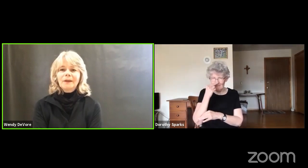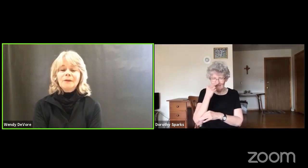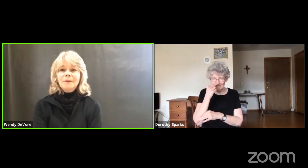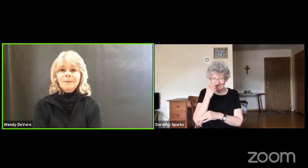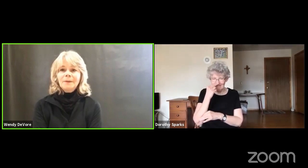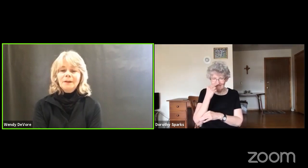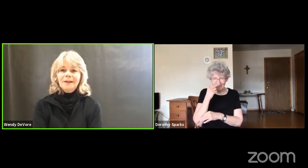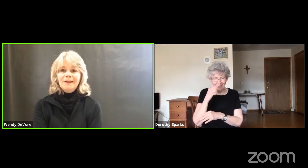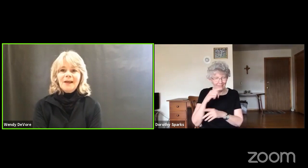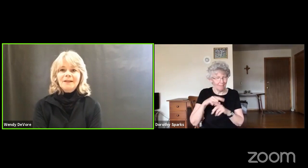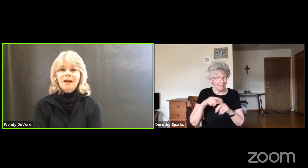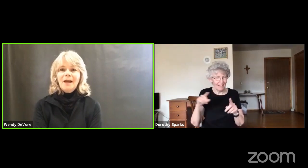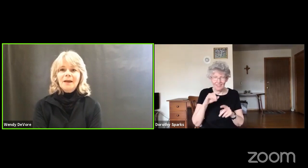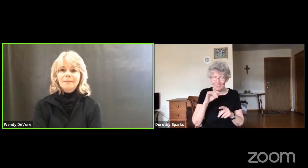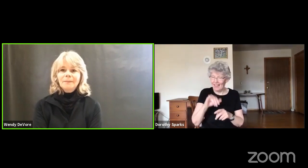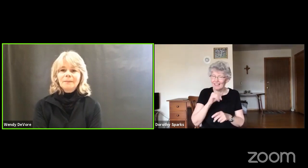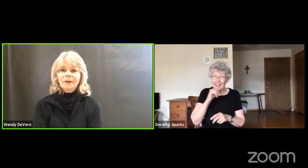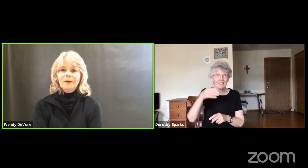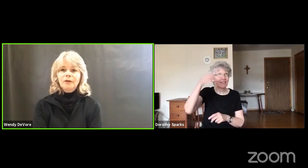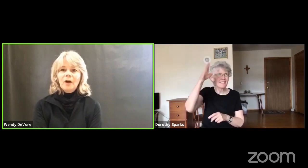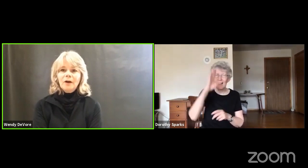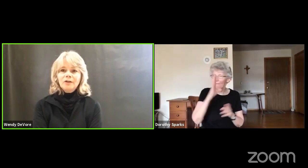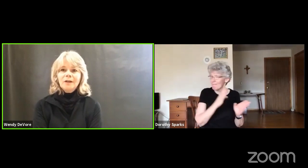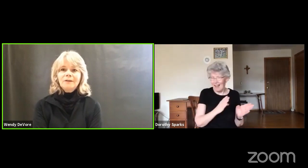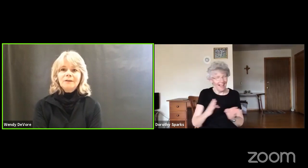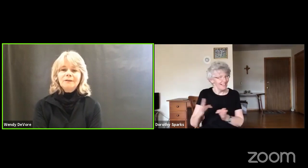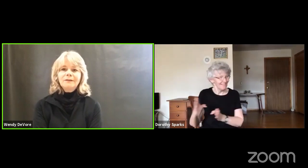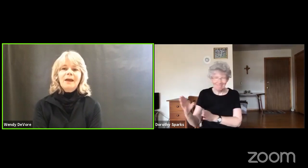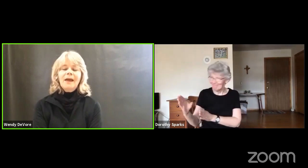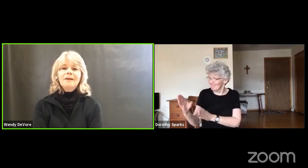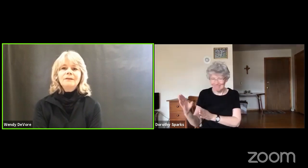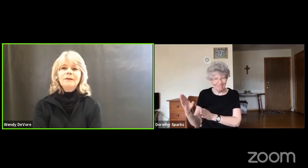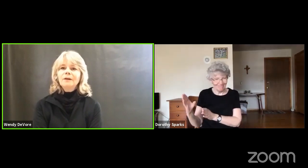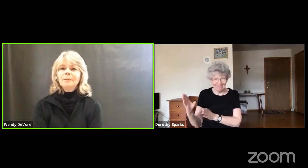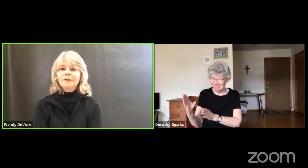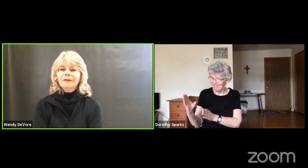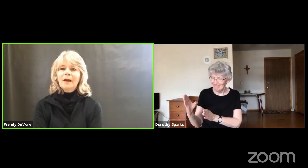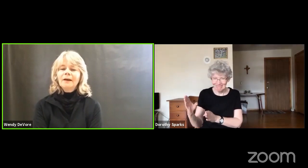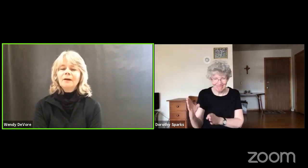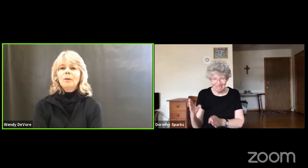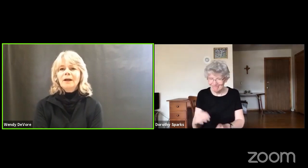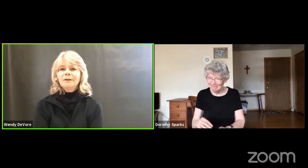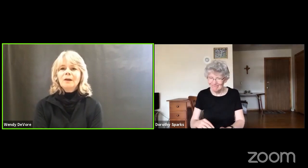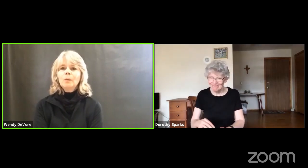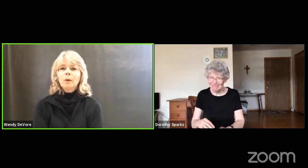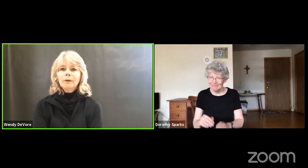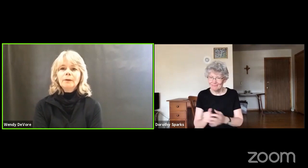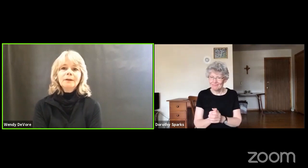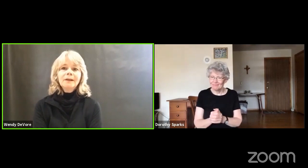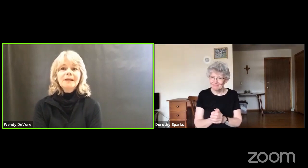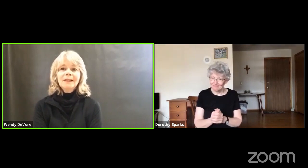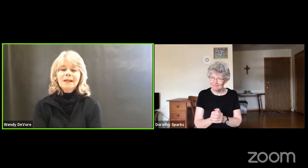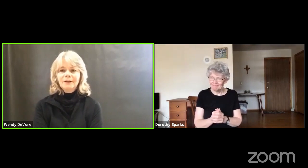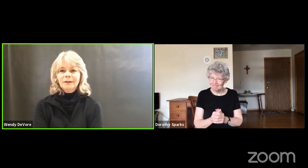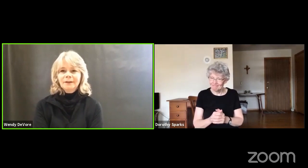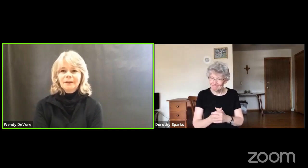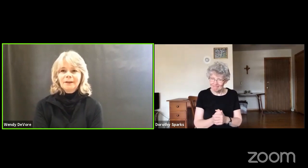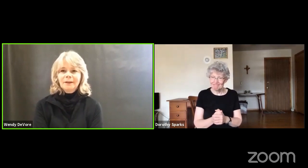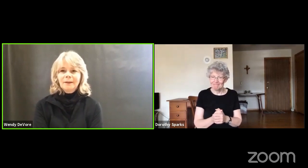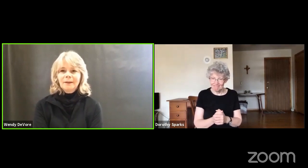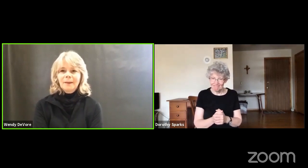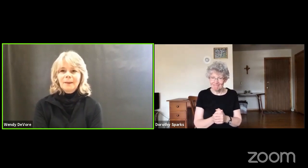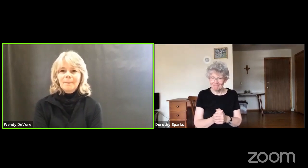And the people at that time saw Jesus as their Messiah or as a worldly leader.